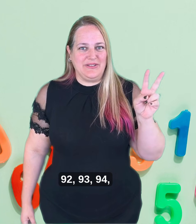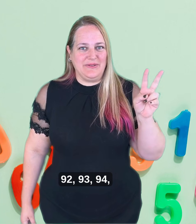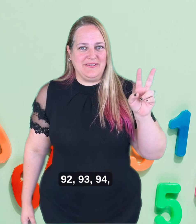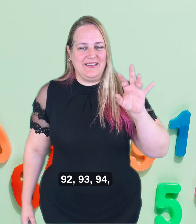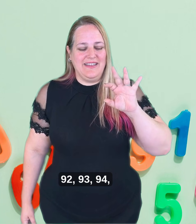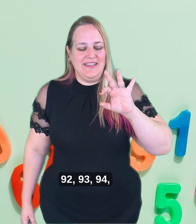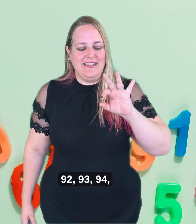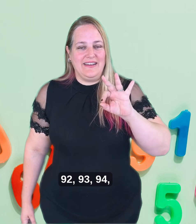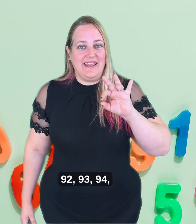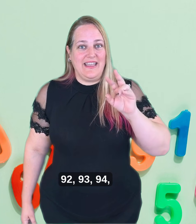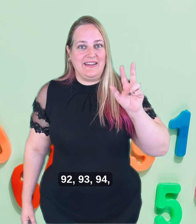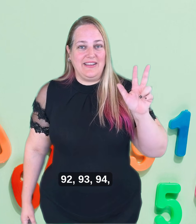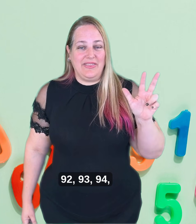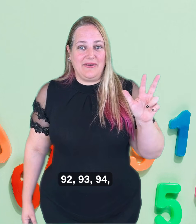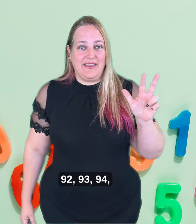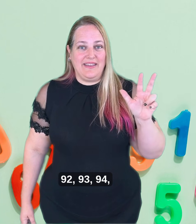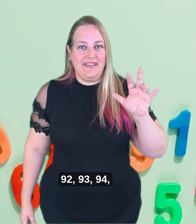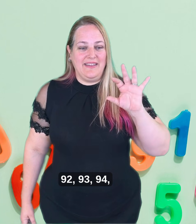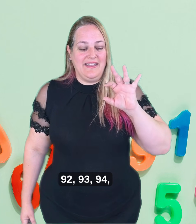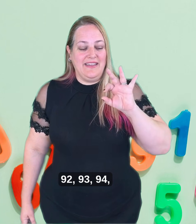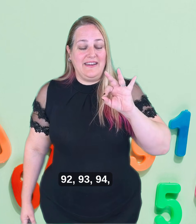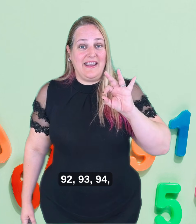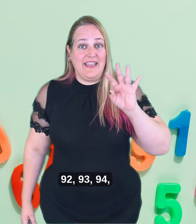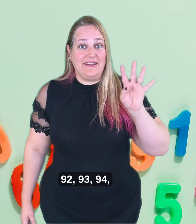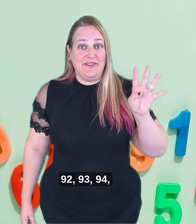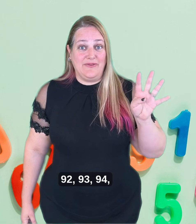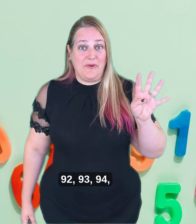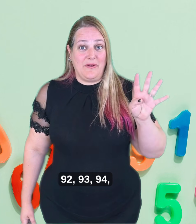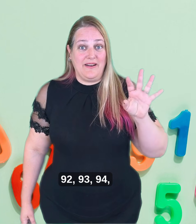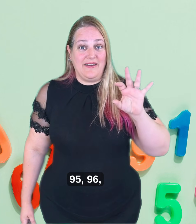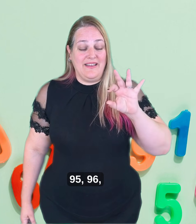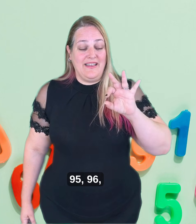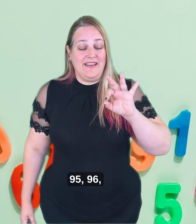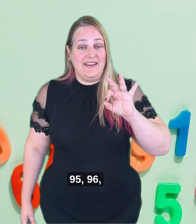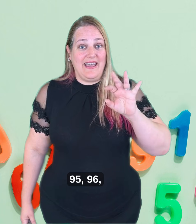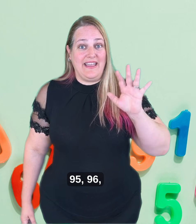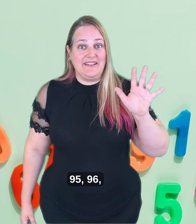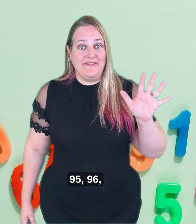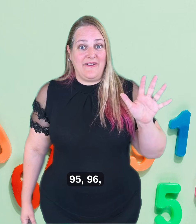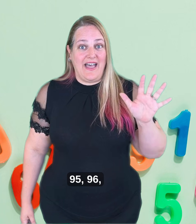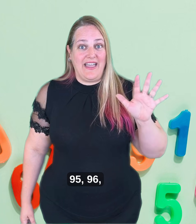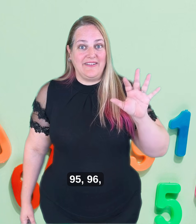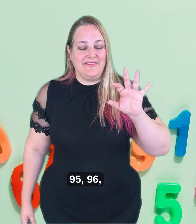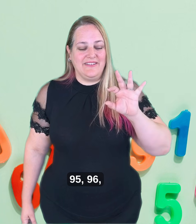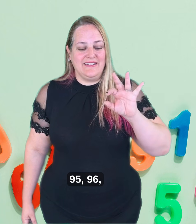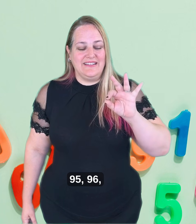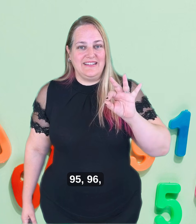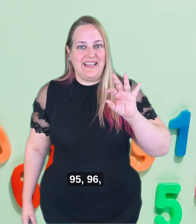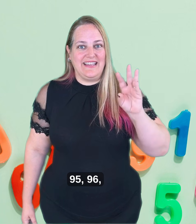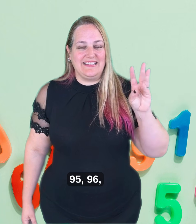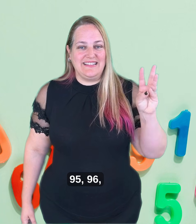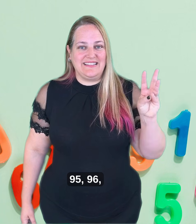92, 93, 94, 95,